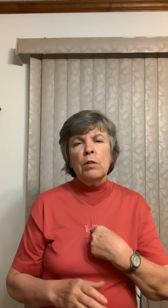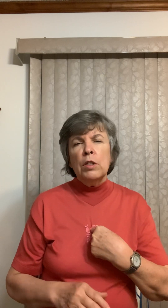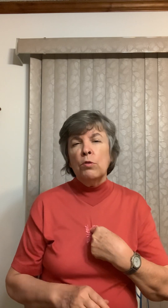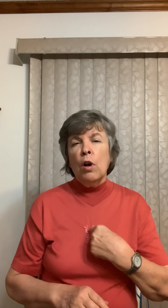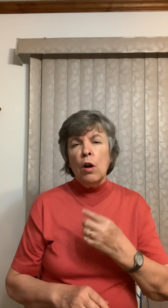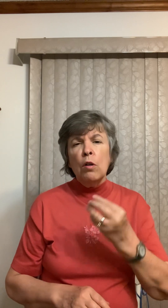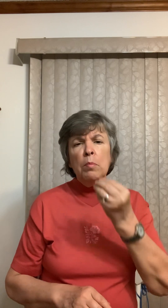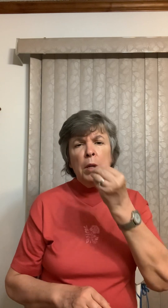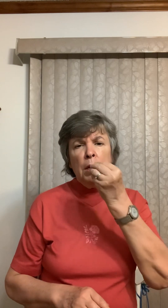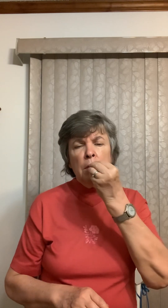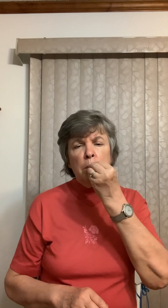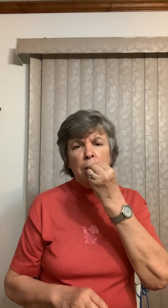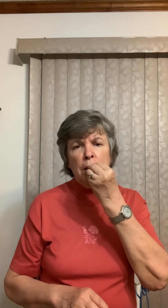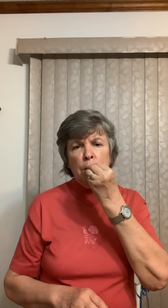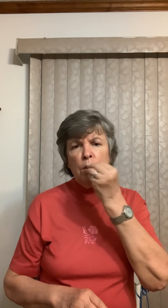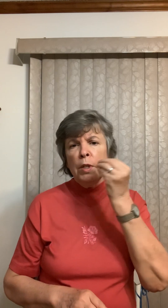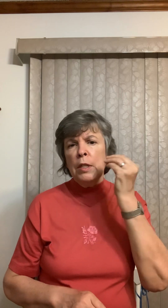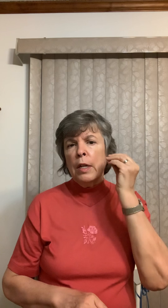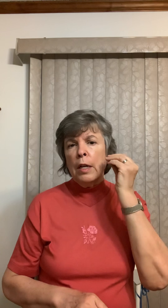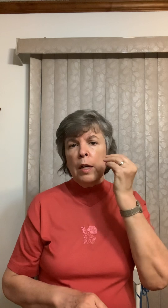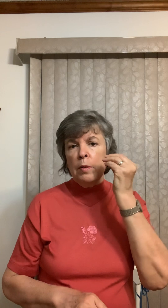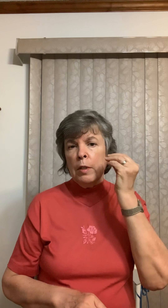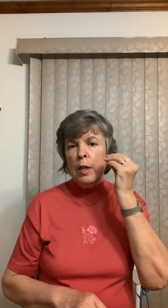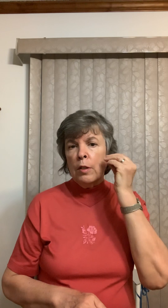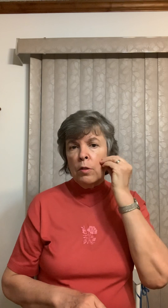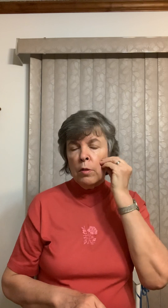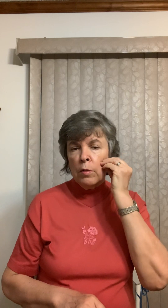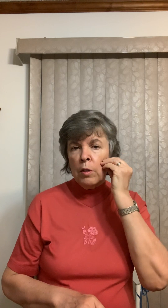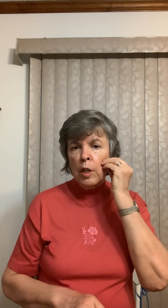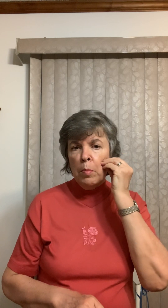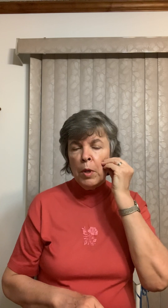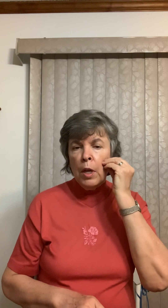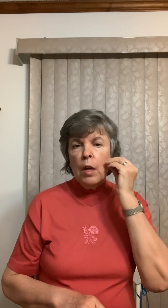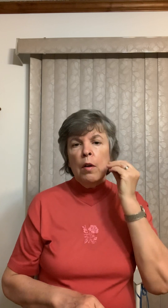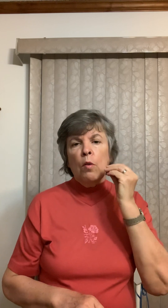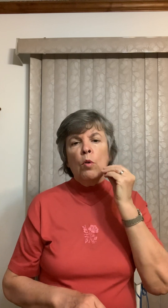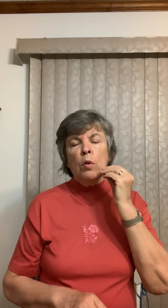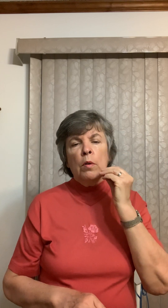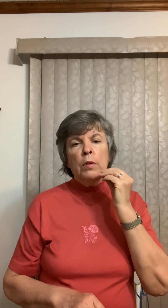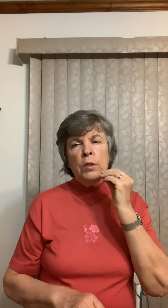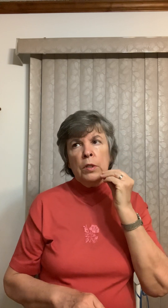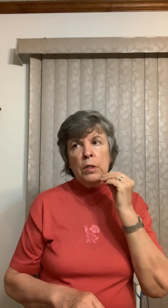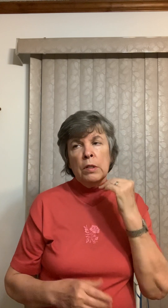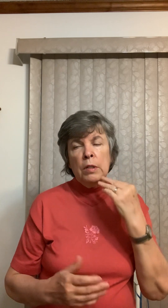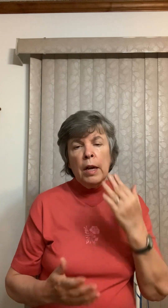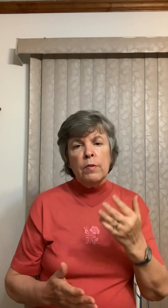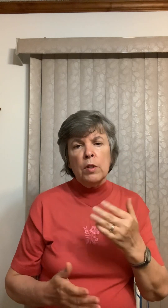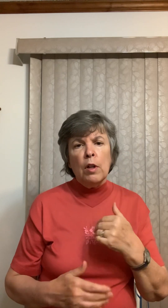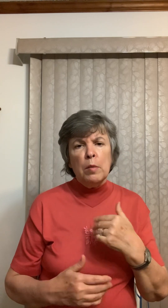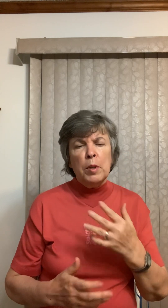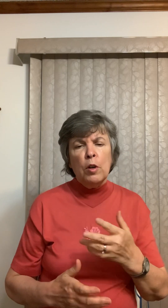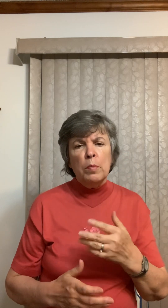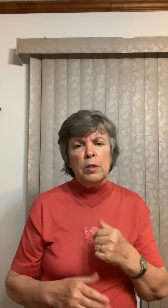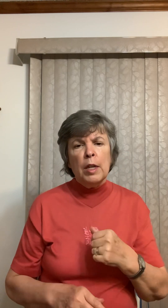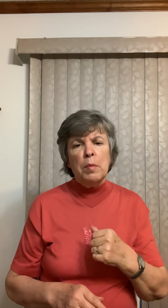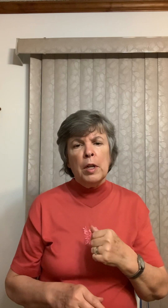do home is the place where you eat and sleep. Or since this is heaven, calling me home is taking me to